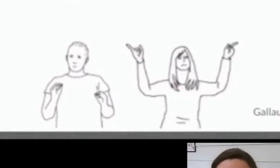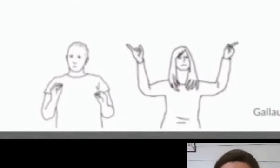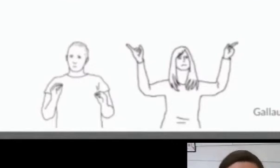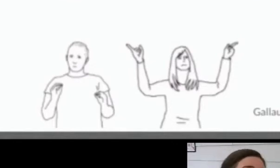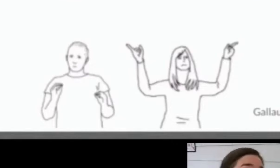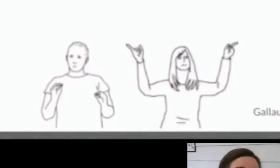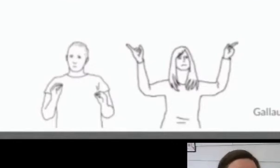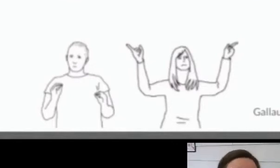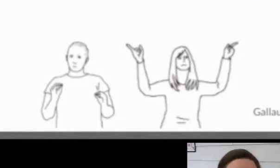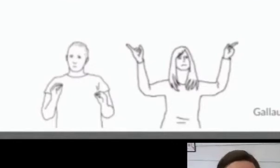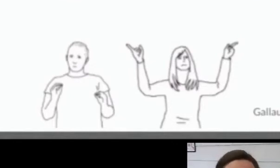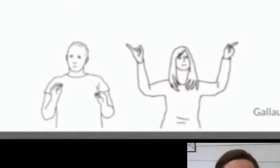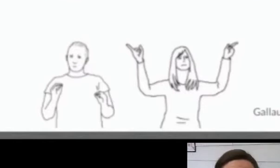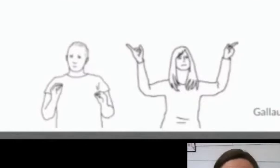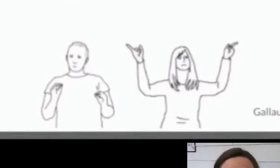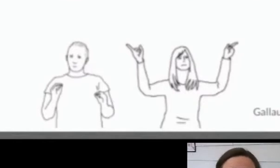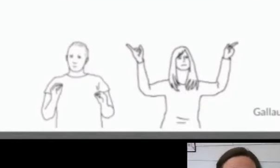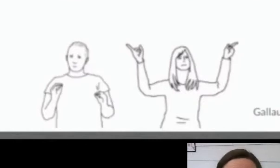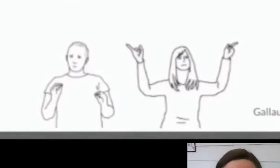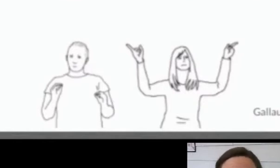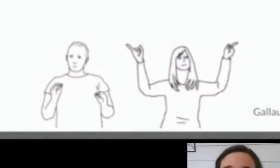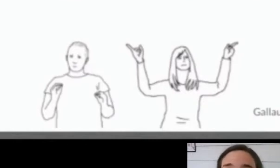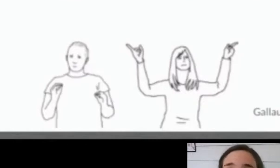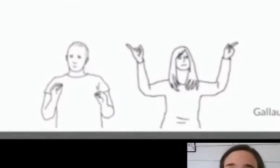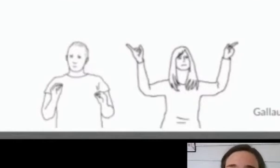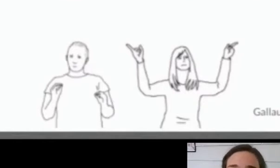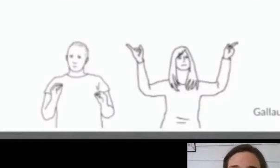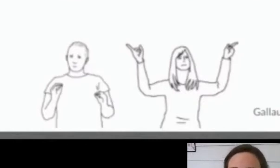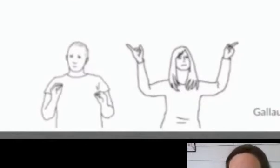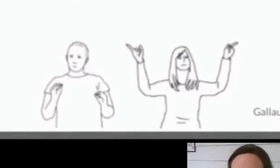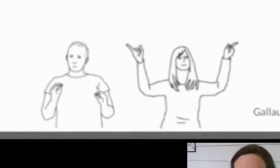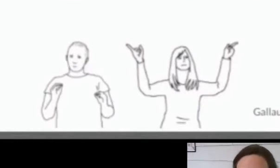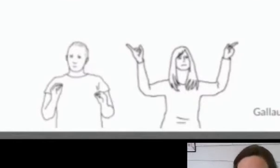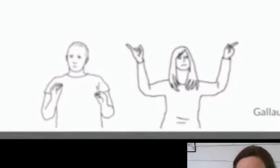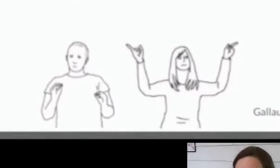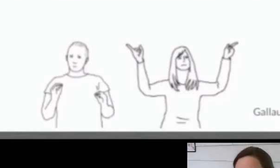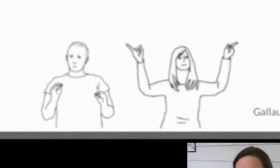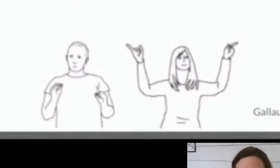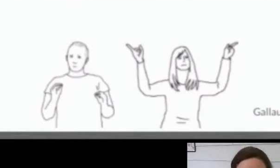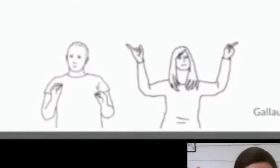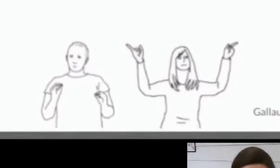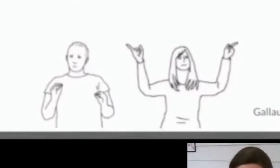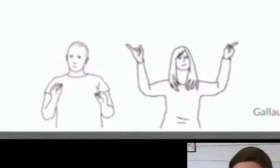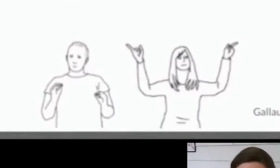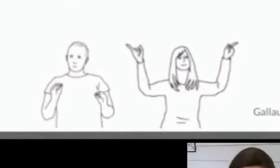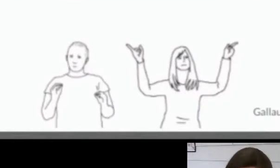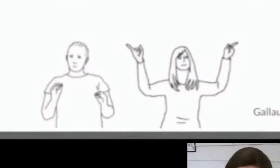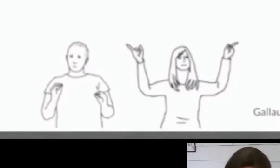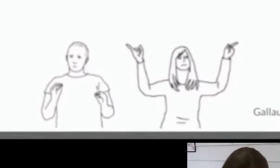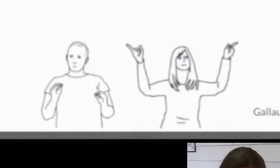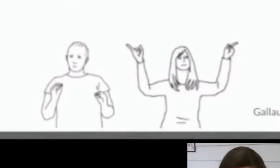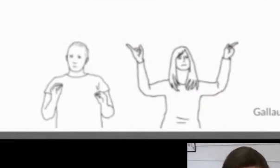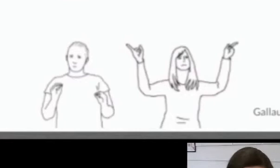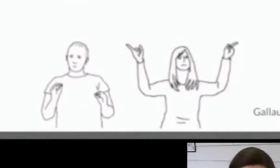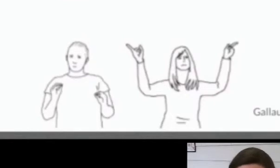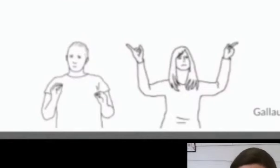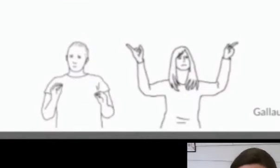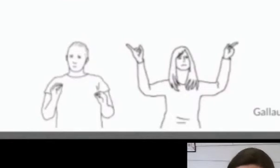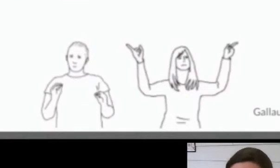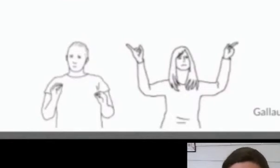Language also have actually very little structure in common. British Sign Language is from a totally different